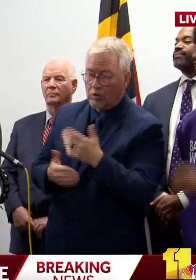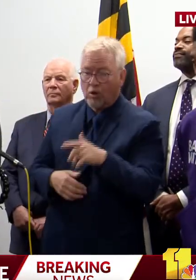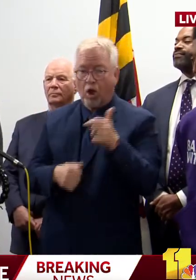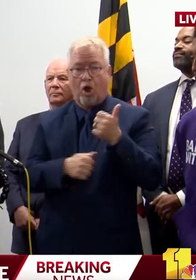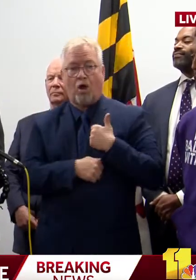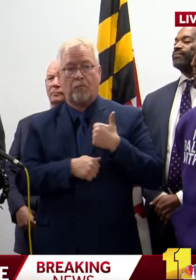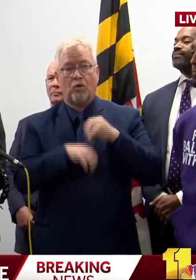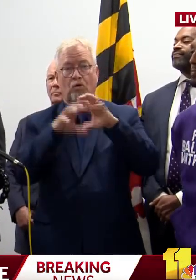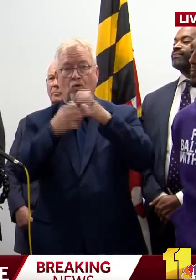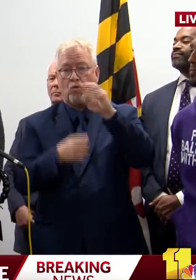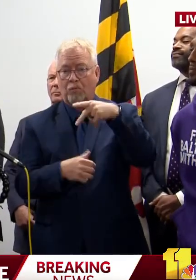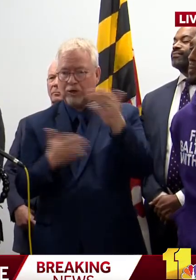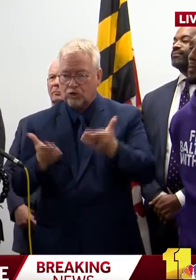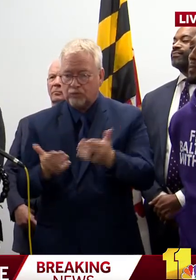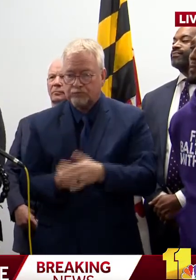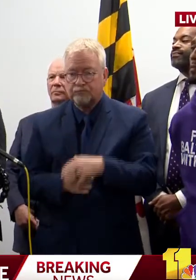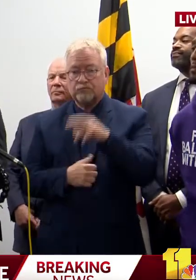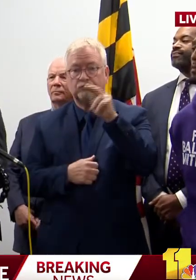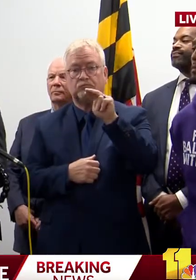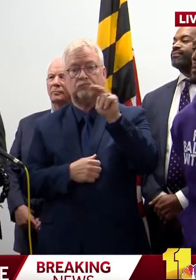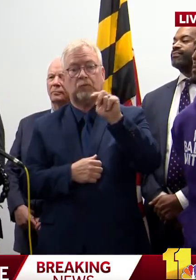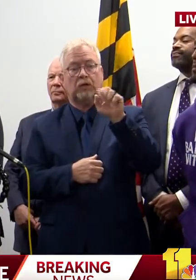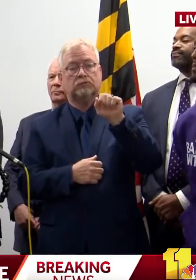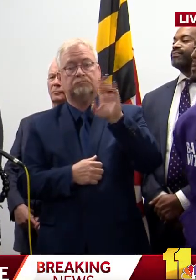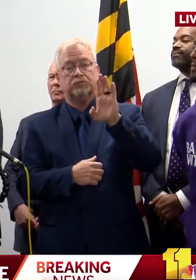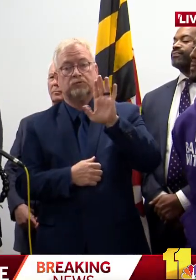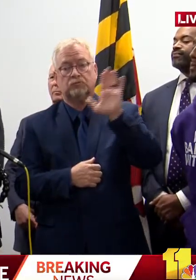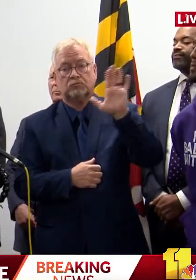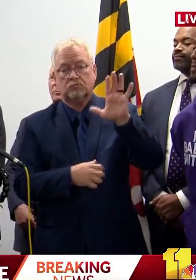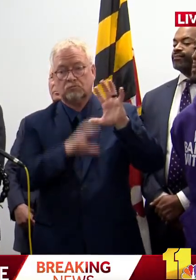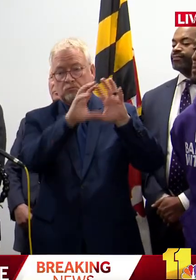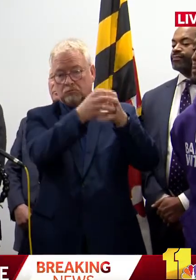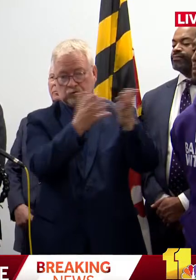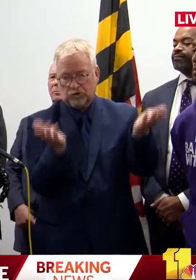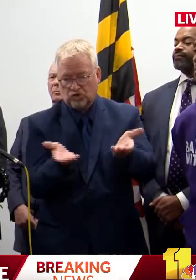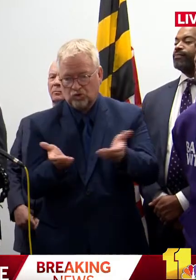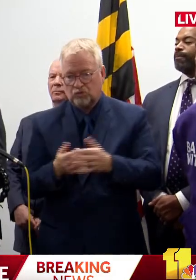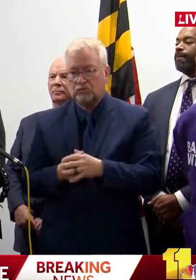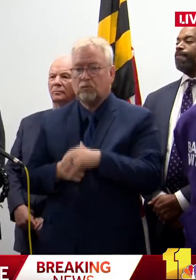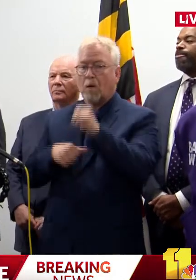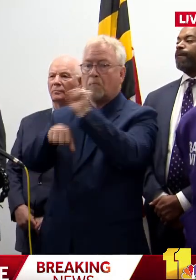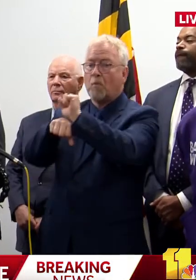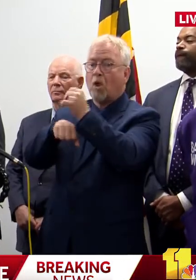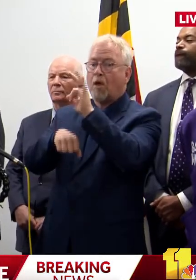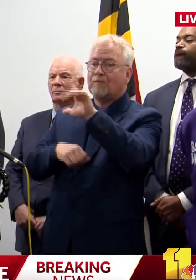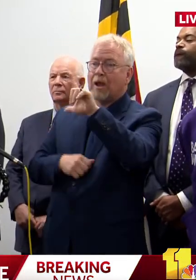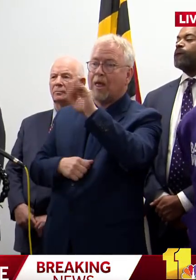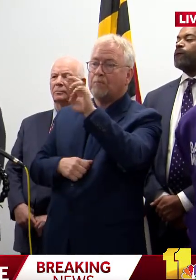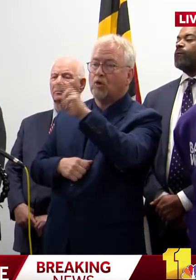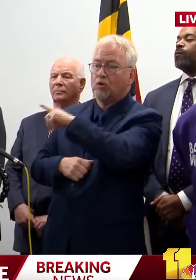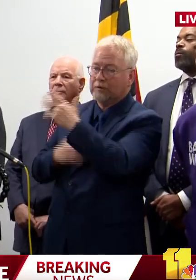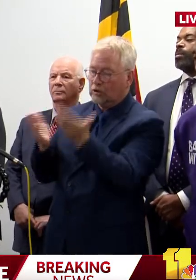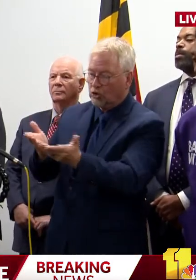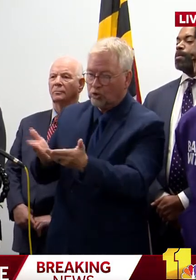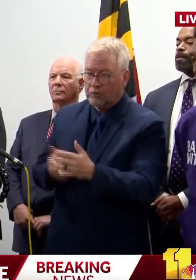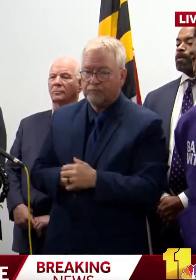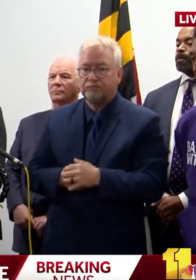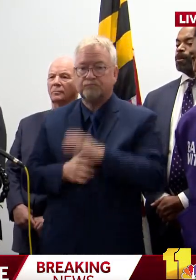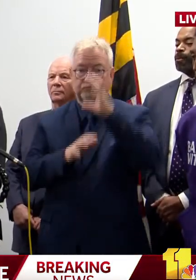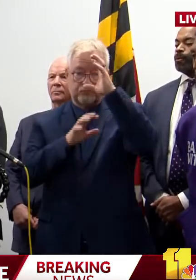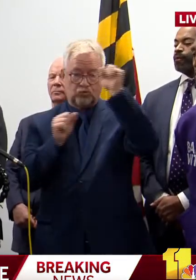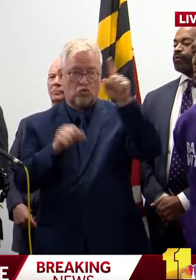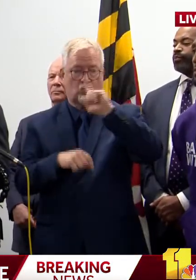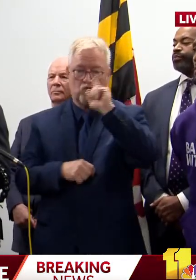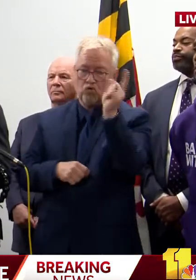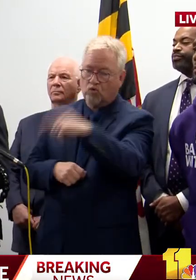National Transportation Safety Board, we see the Department of Labor. The President directed us to make